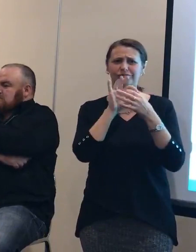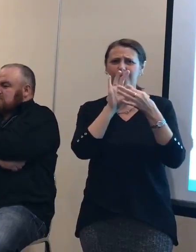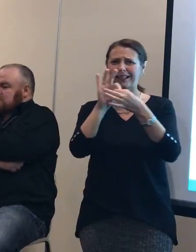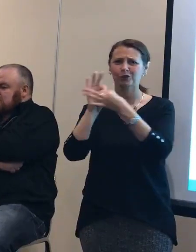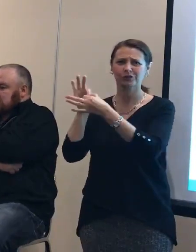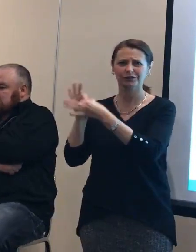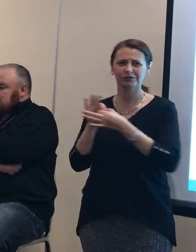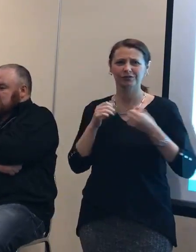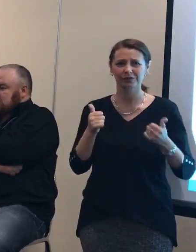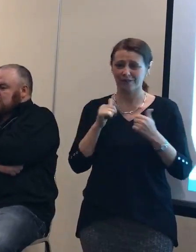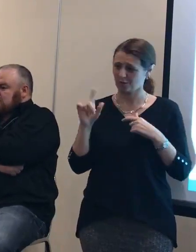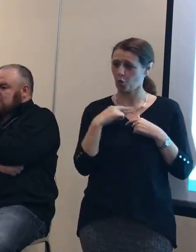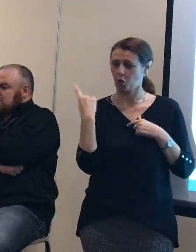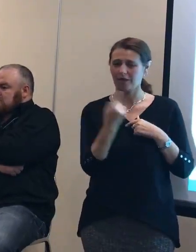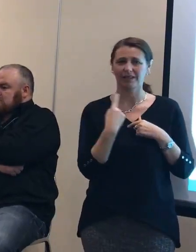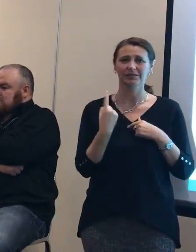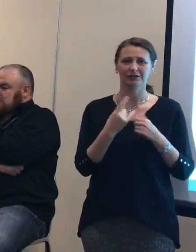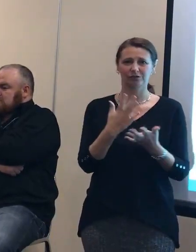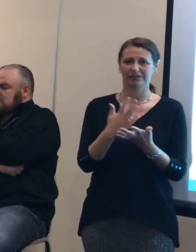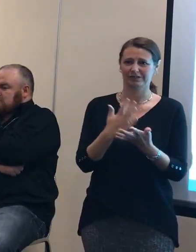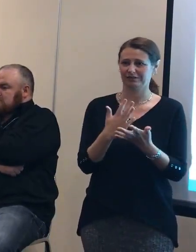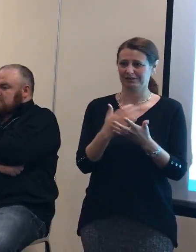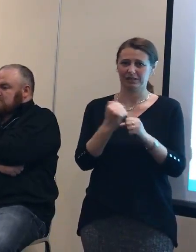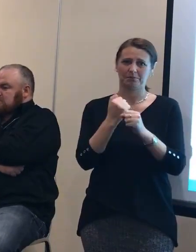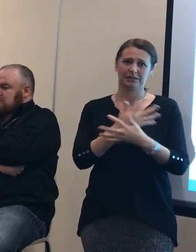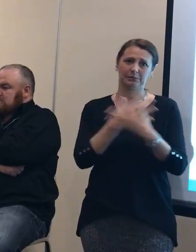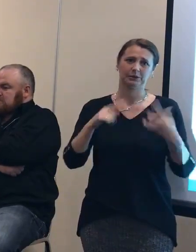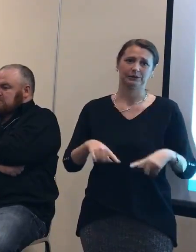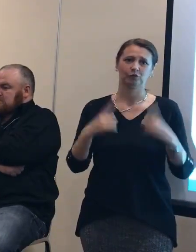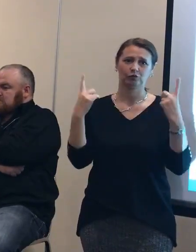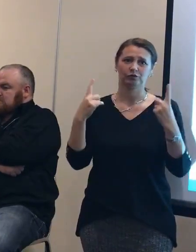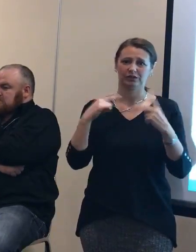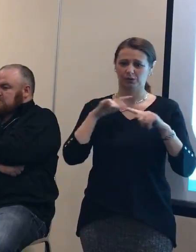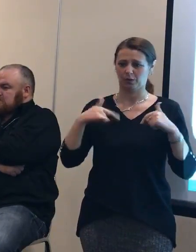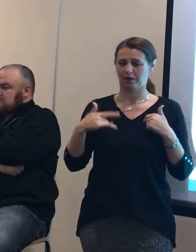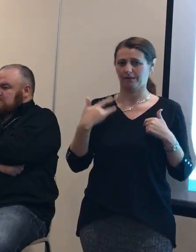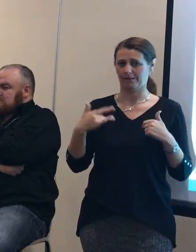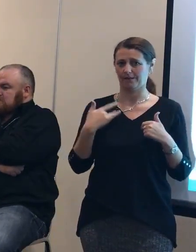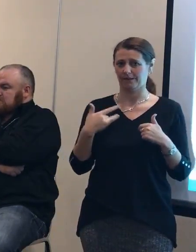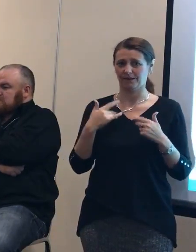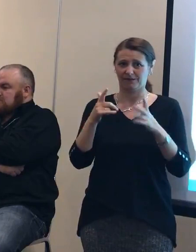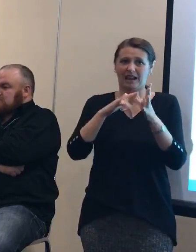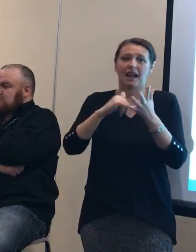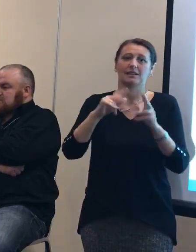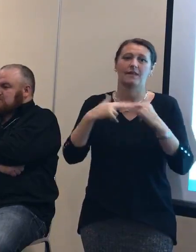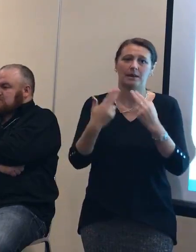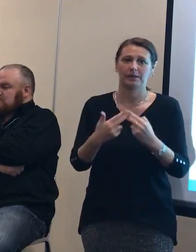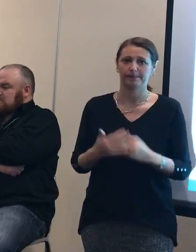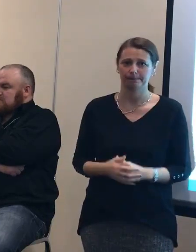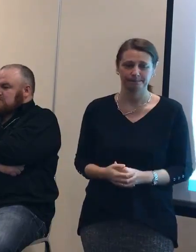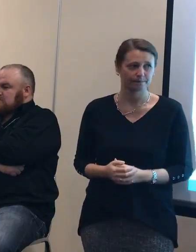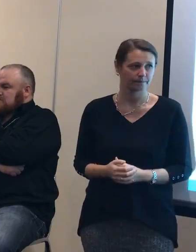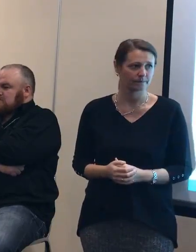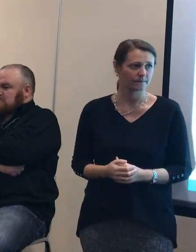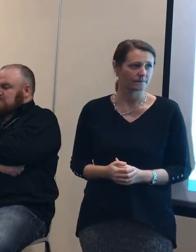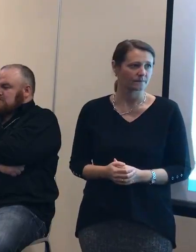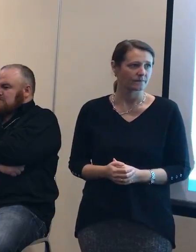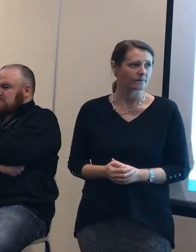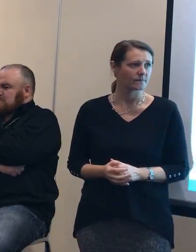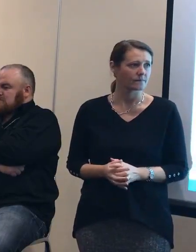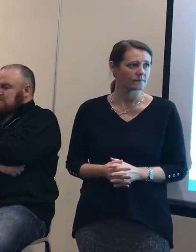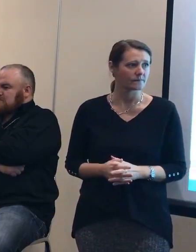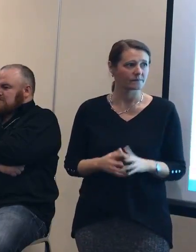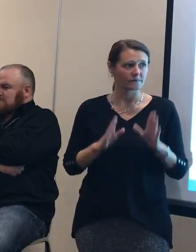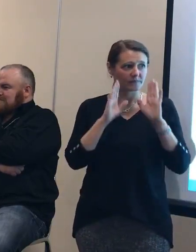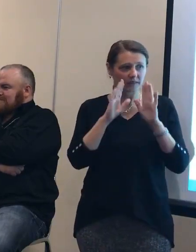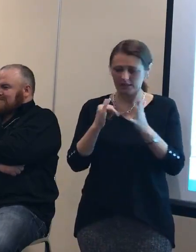all together. So for all of us, it's just made a huge difference to our lives as a family. Yeah, fantastic.